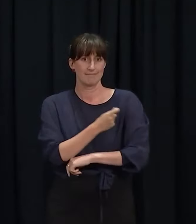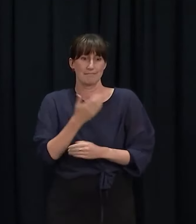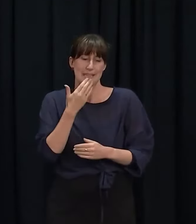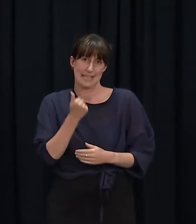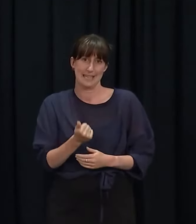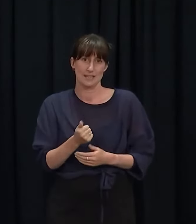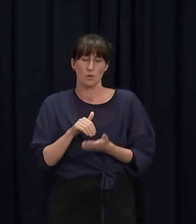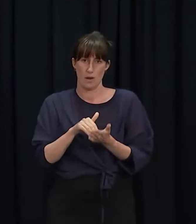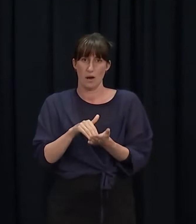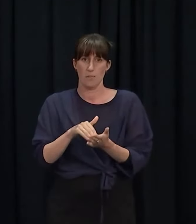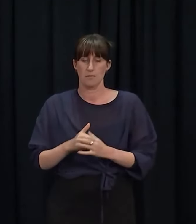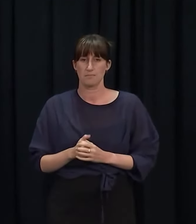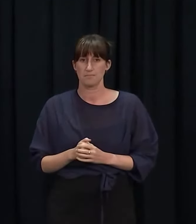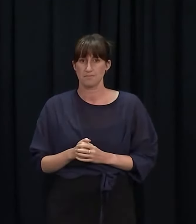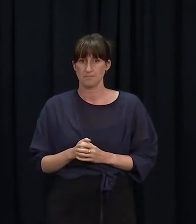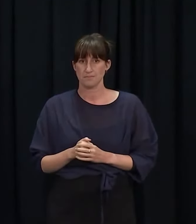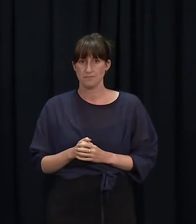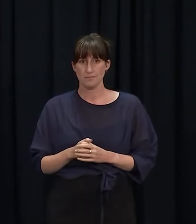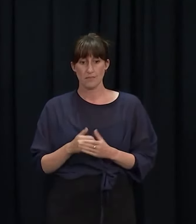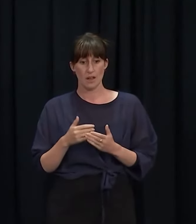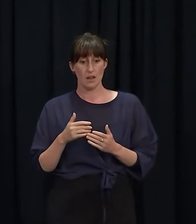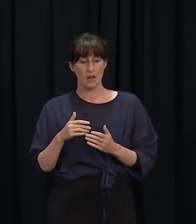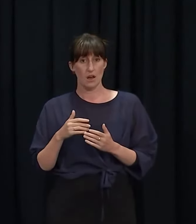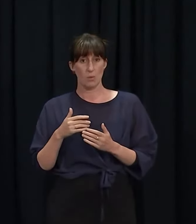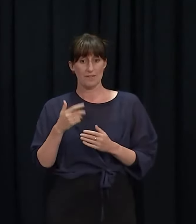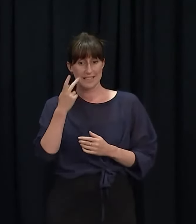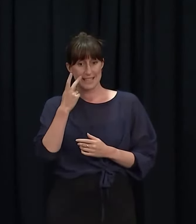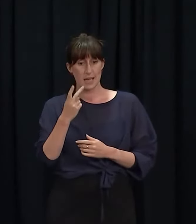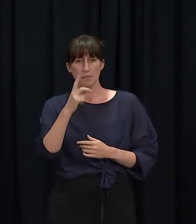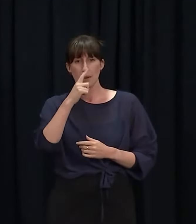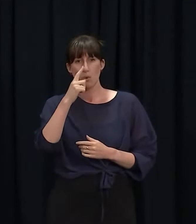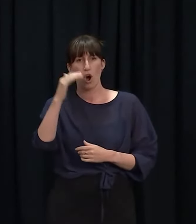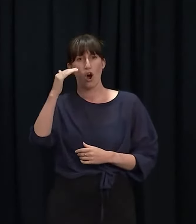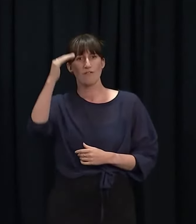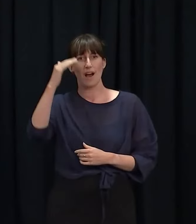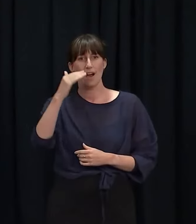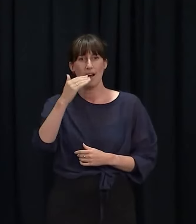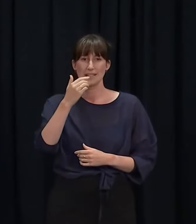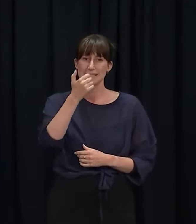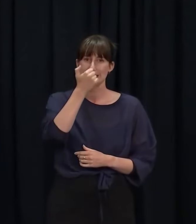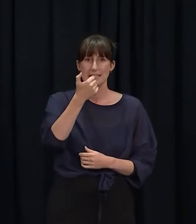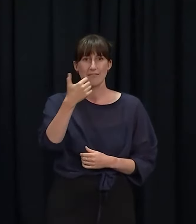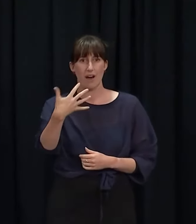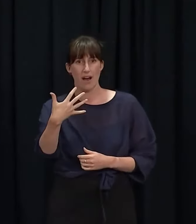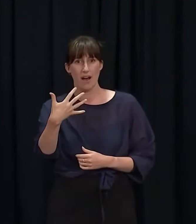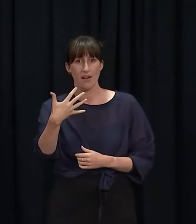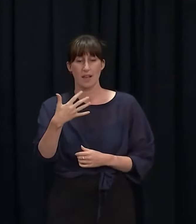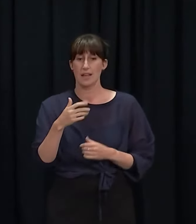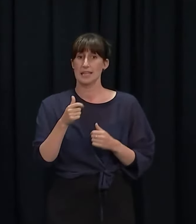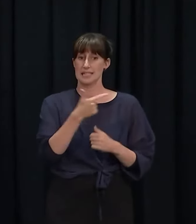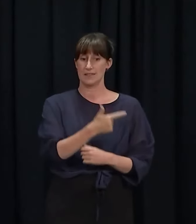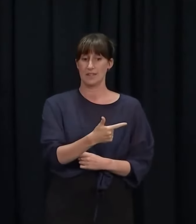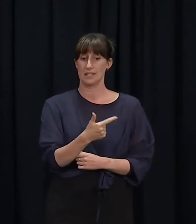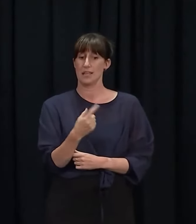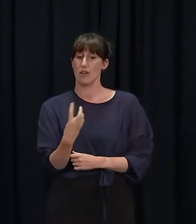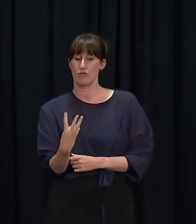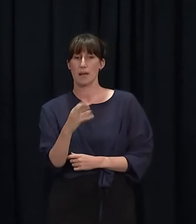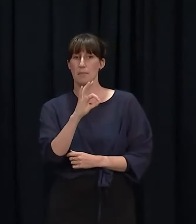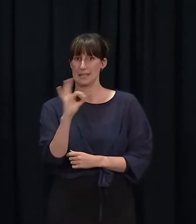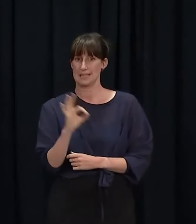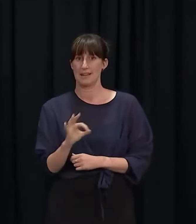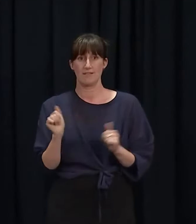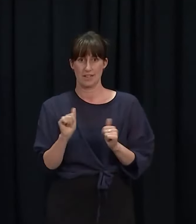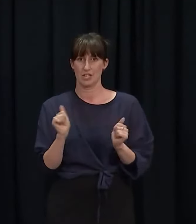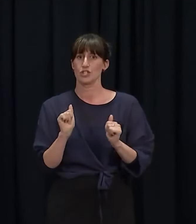over 73% of eligible people over 65 have now been boosted. And